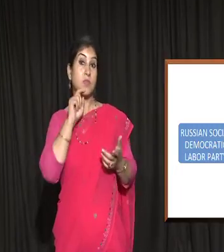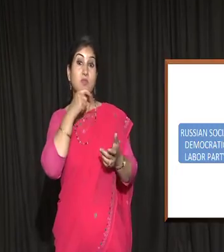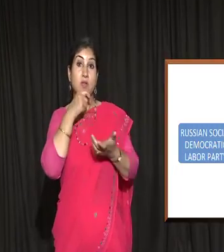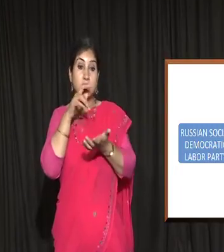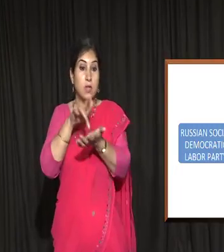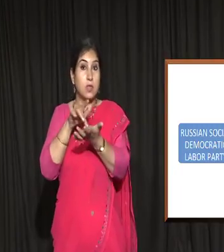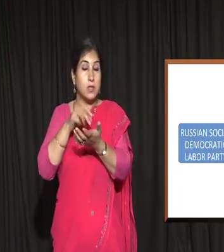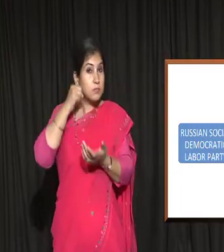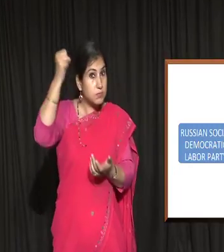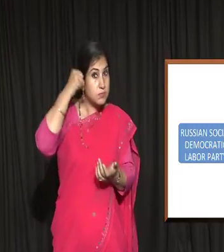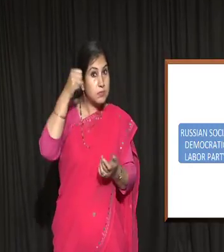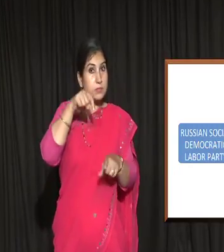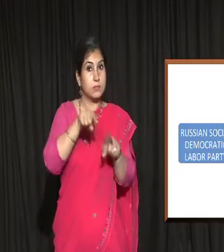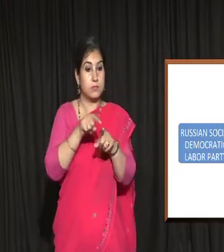Russian Revolution.